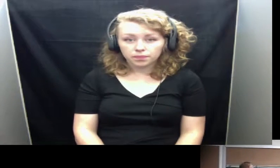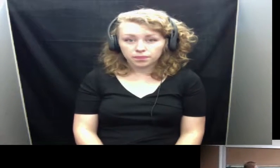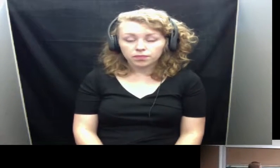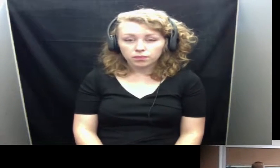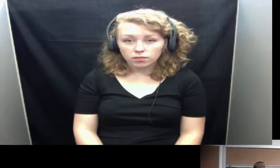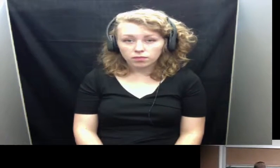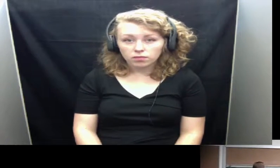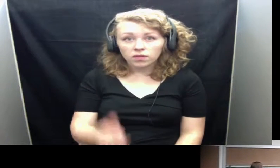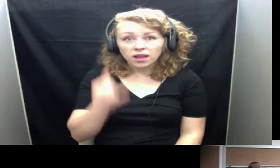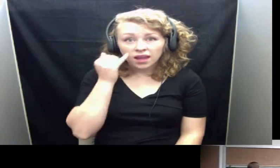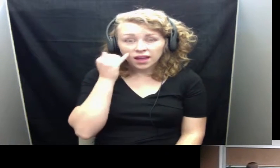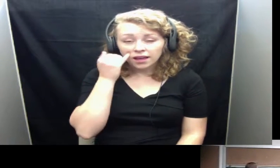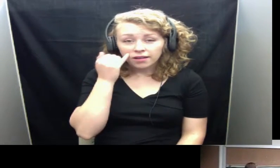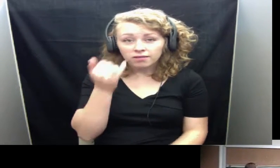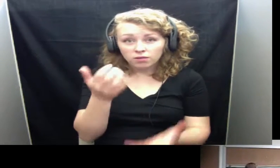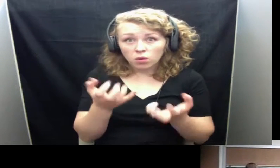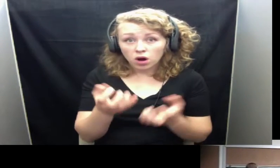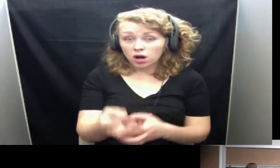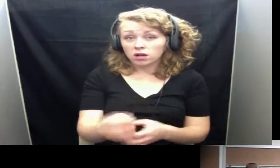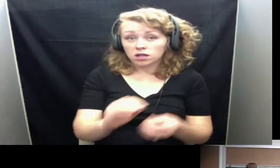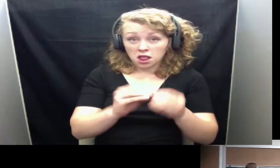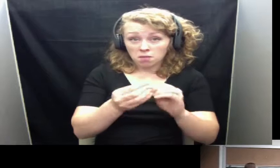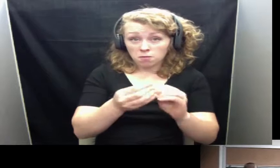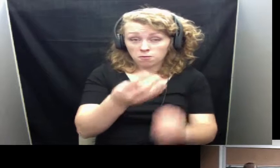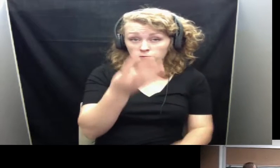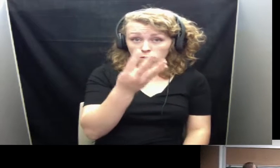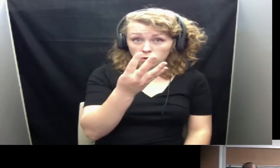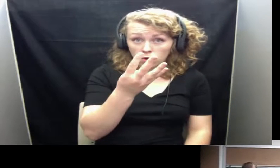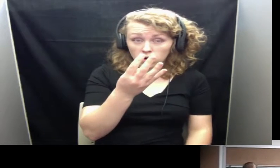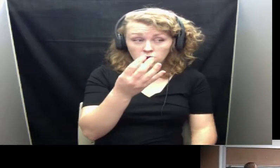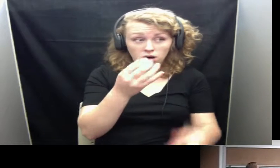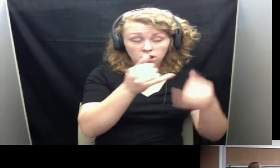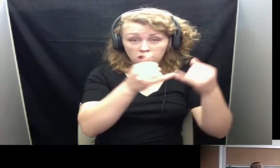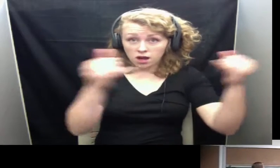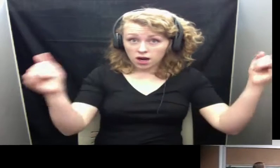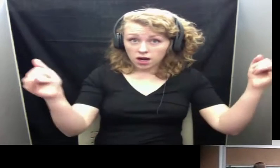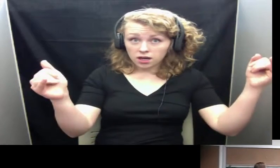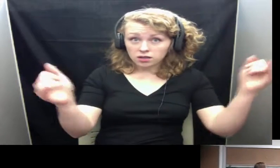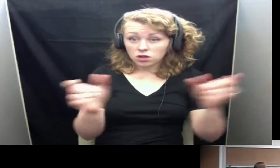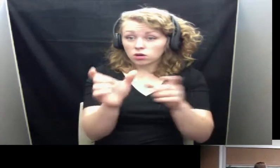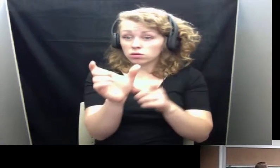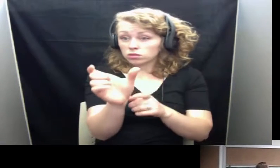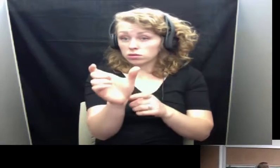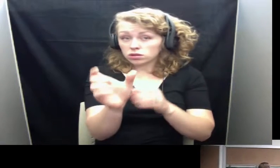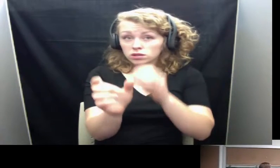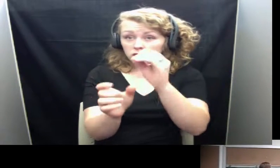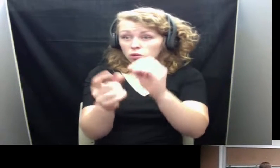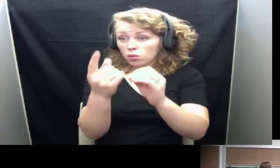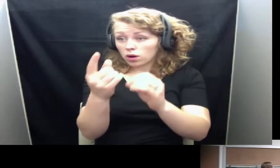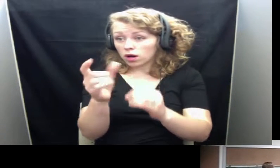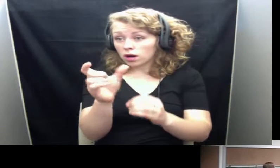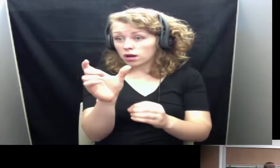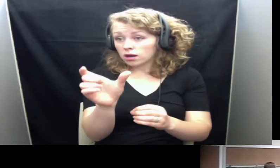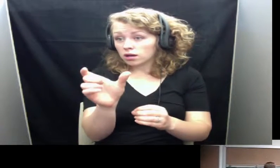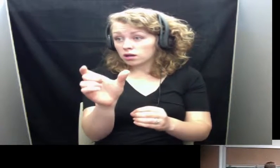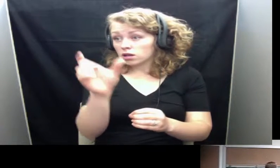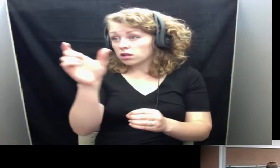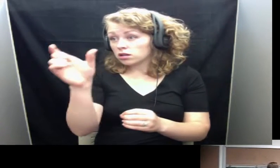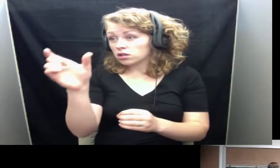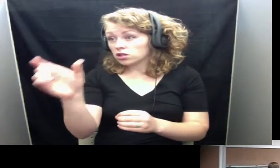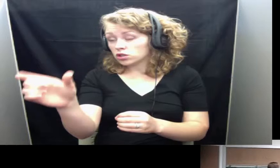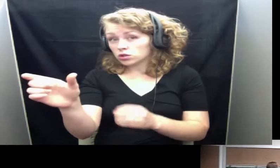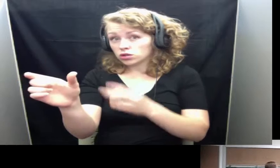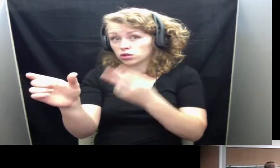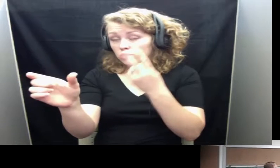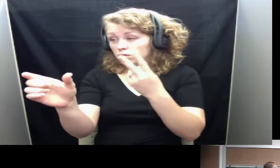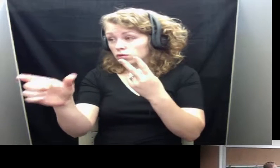And if I wanted 4 on the number line, then I need to go 1, 2, 3,